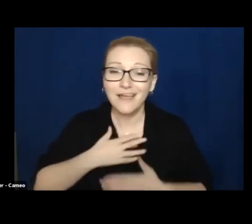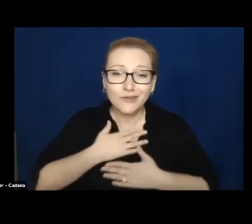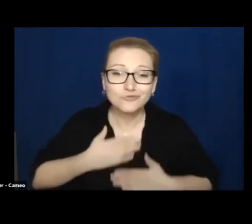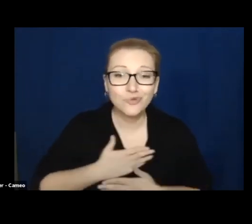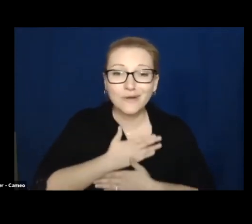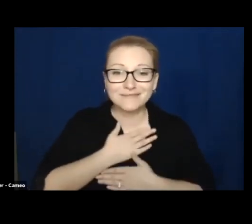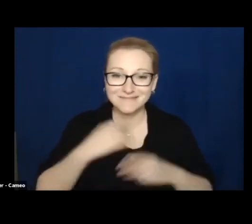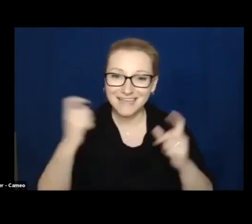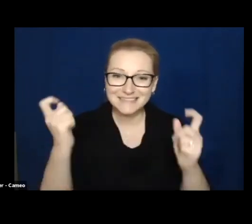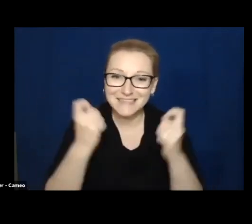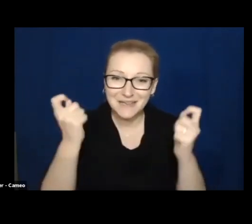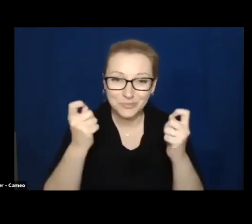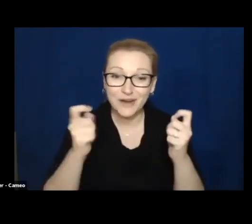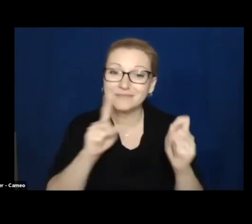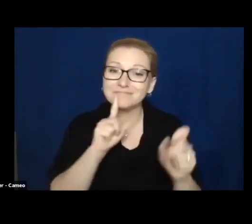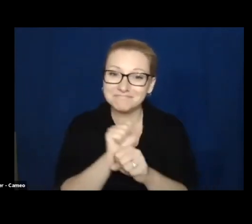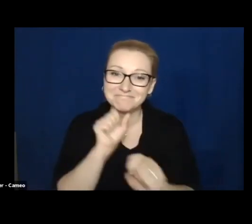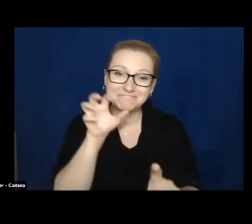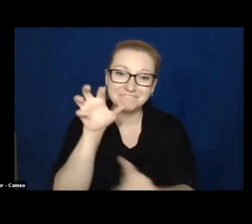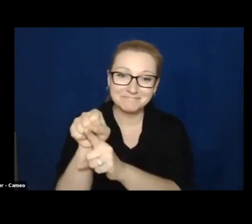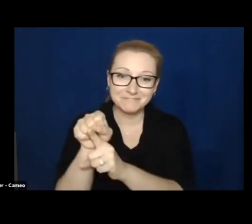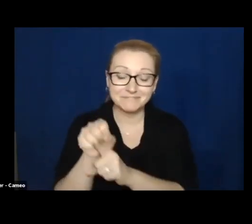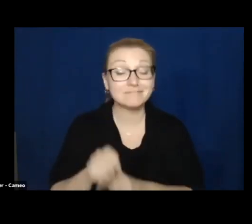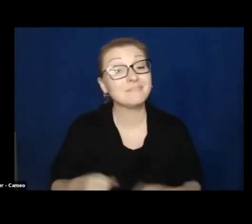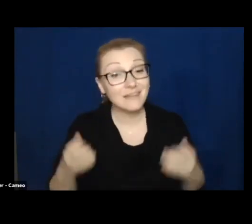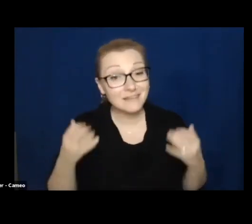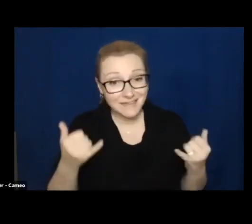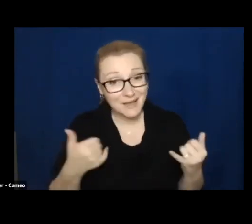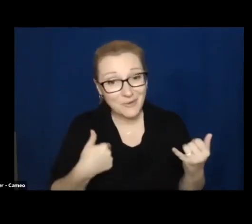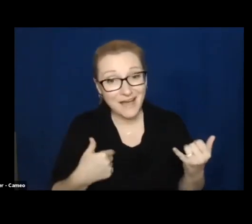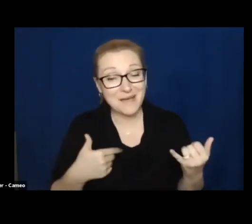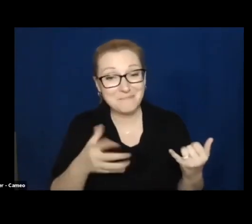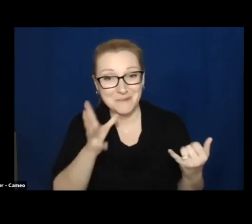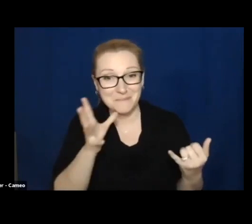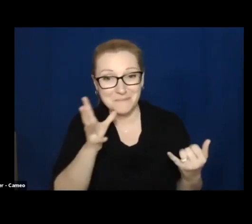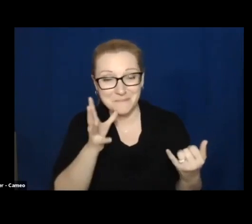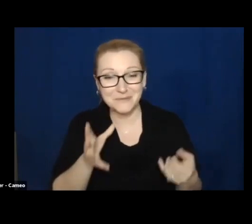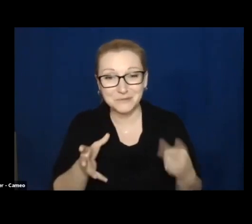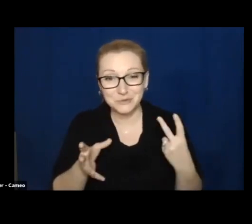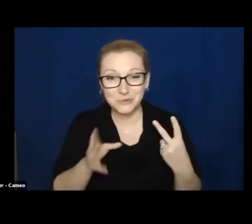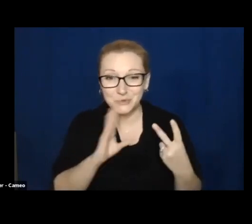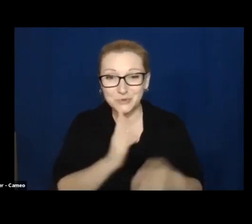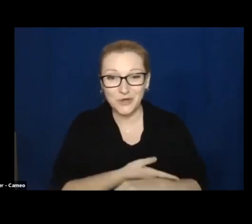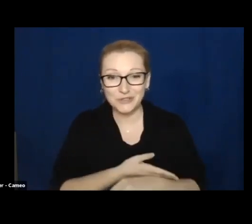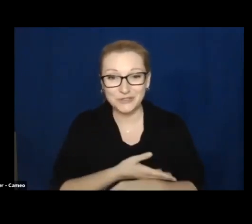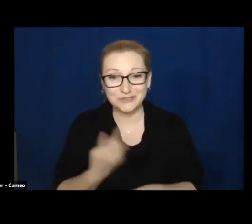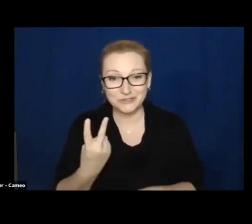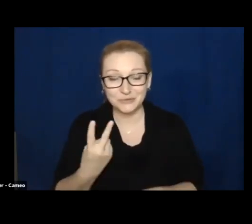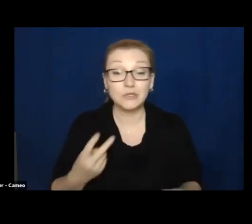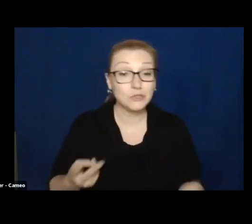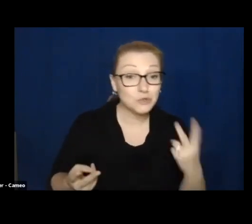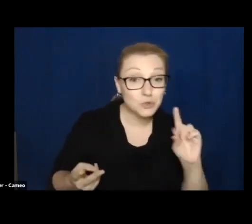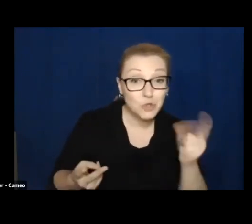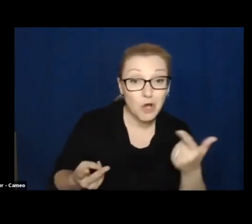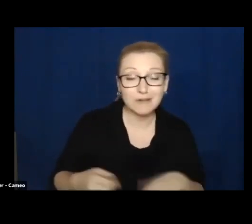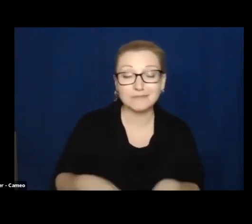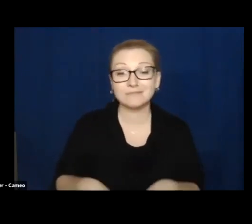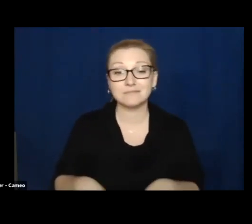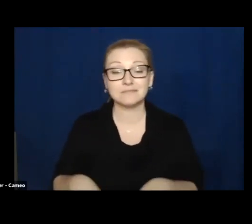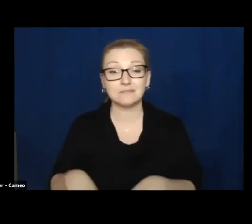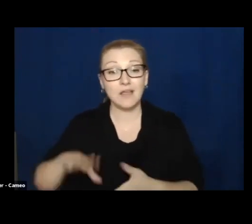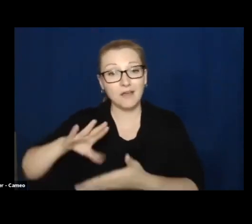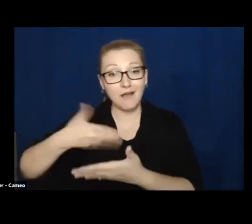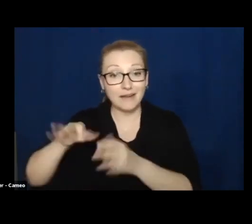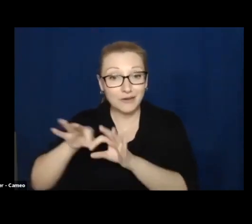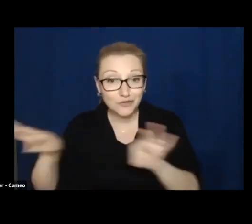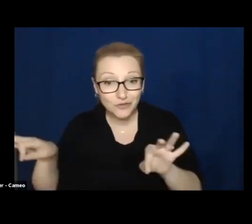there. I'm now a mom of two girls. I've got two dogs. I've got a culinary